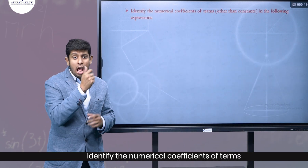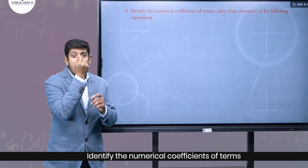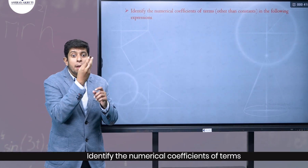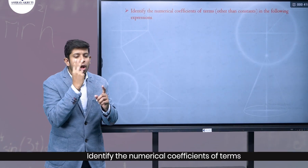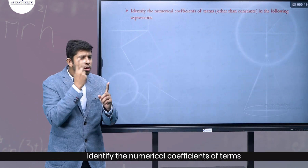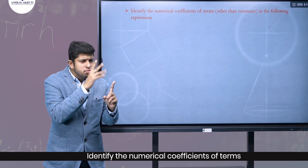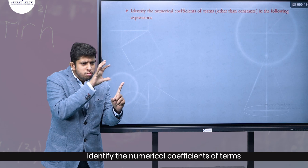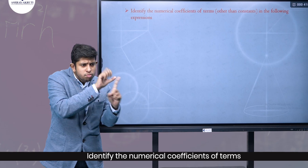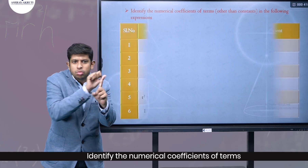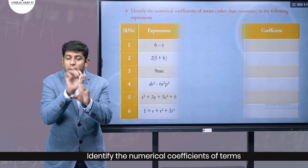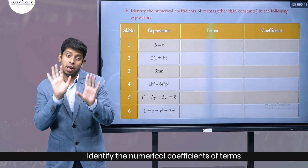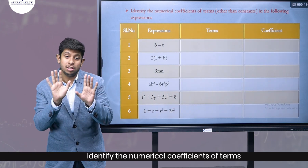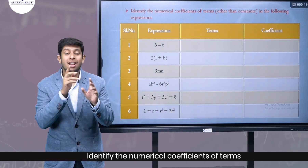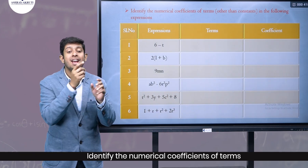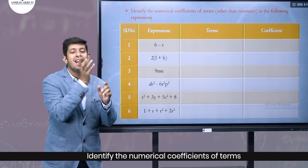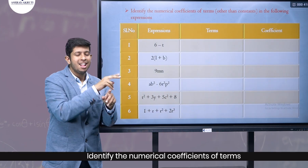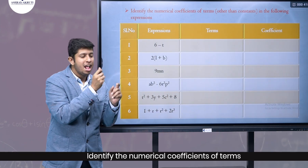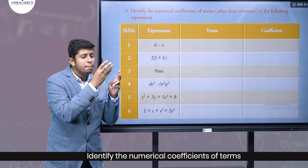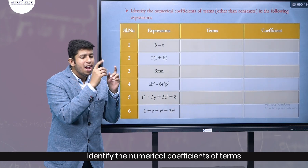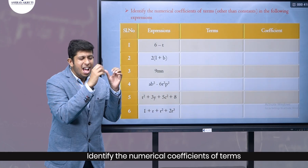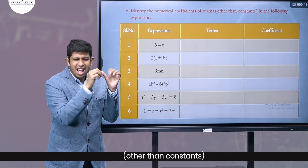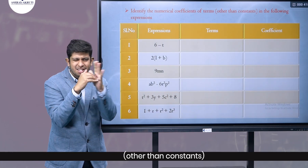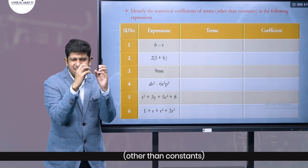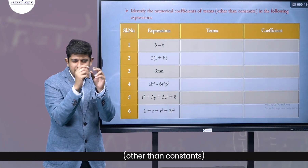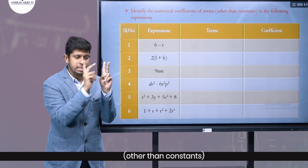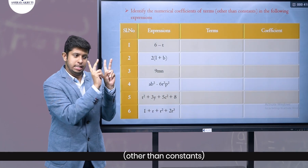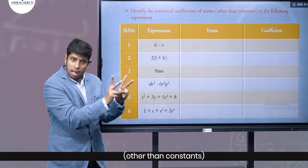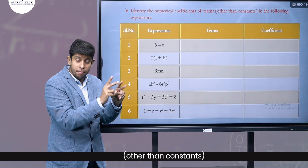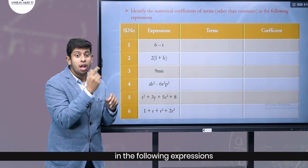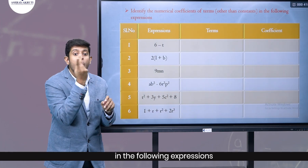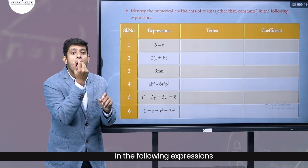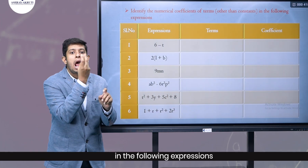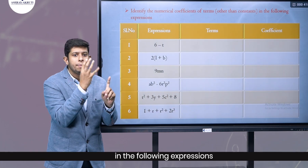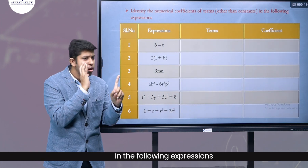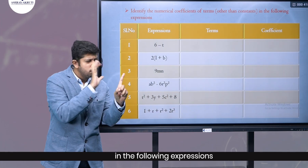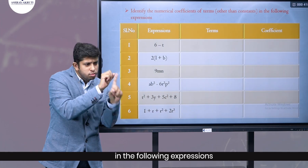Identify the numerical coefficients of terms other than constants in the following expressions.